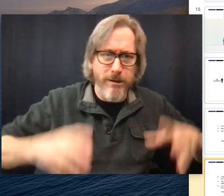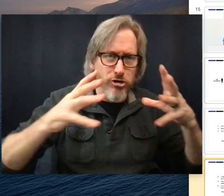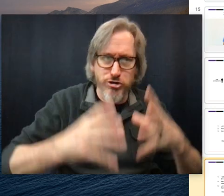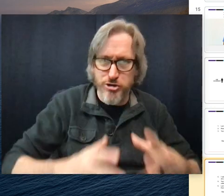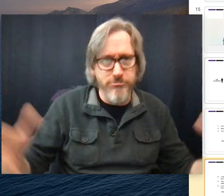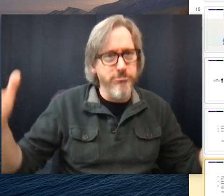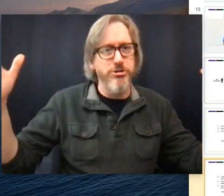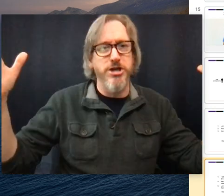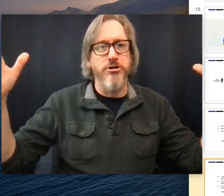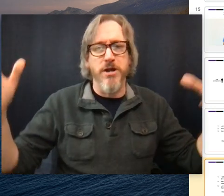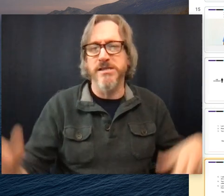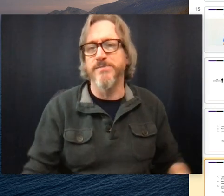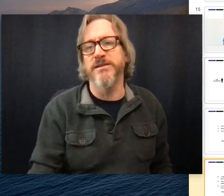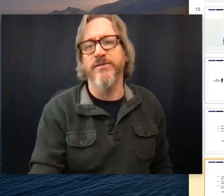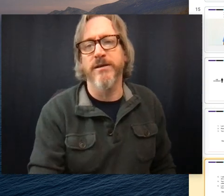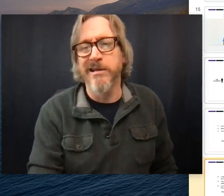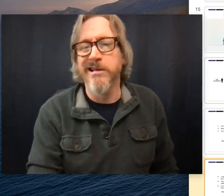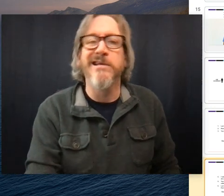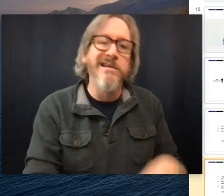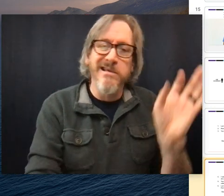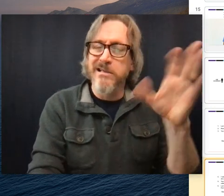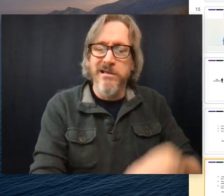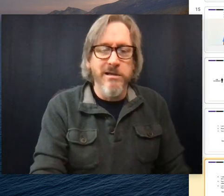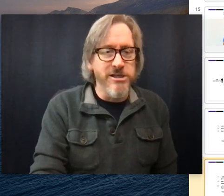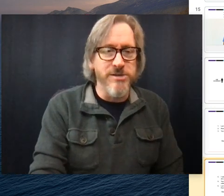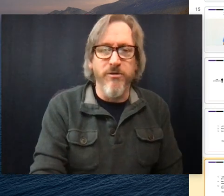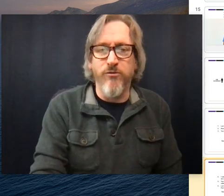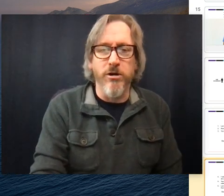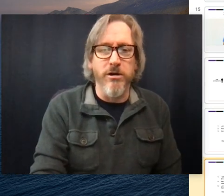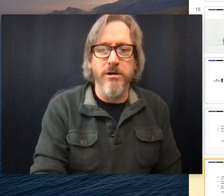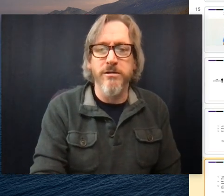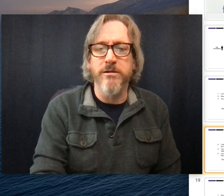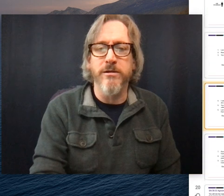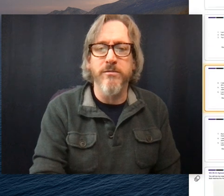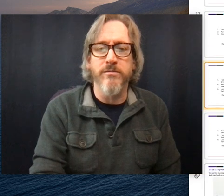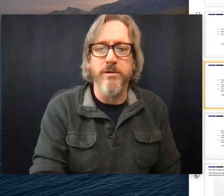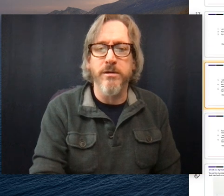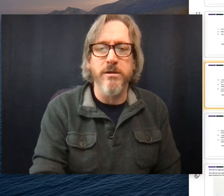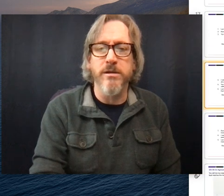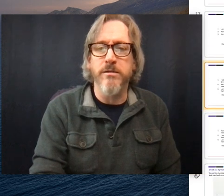have been gender non-specific? This is before